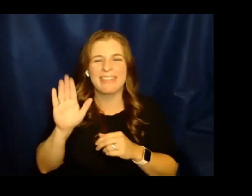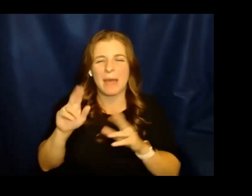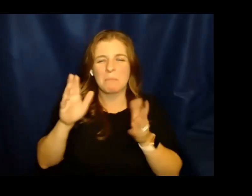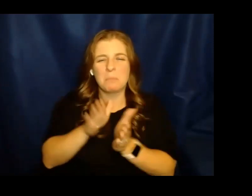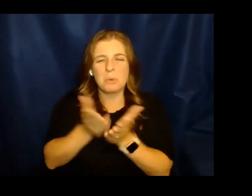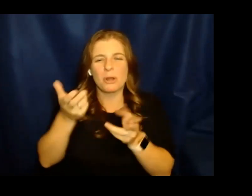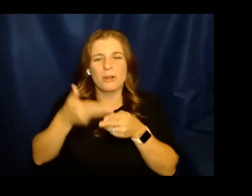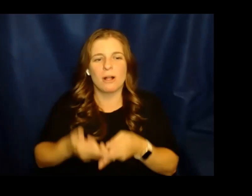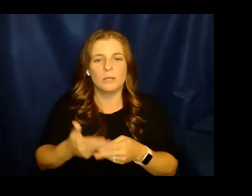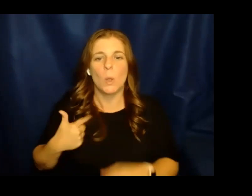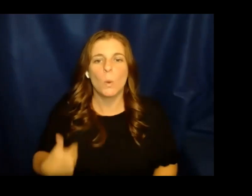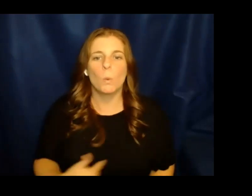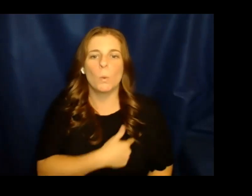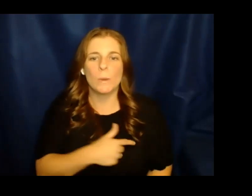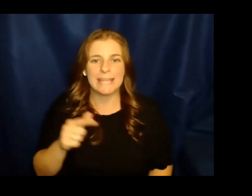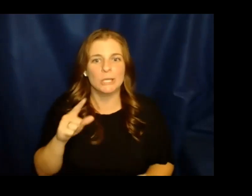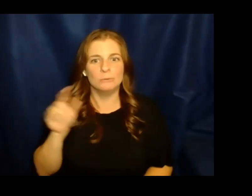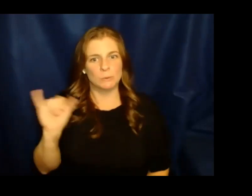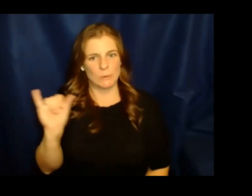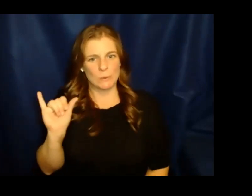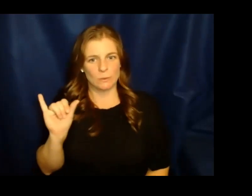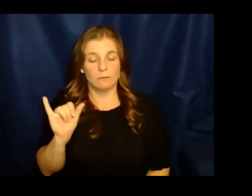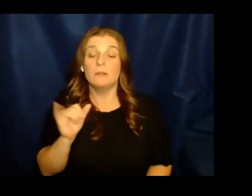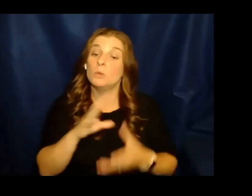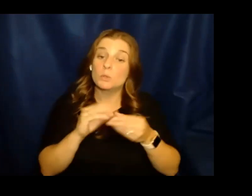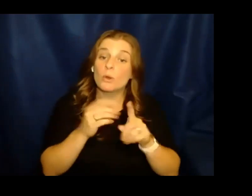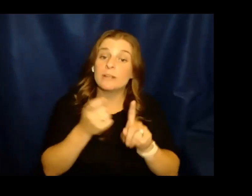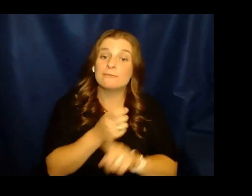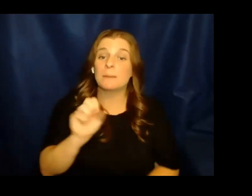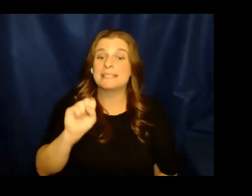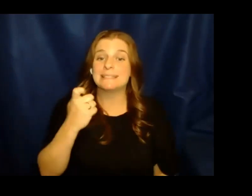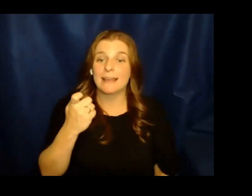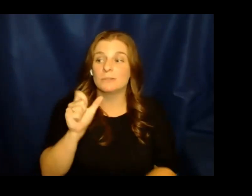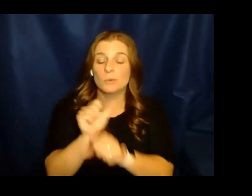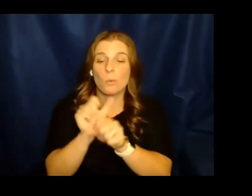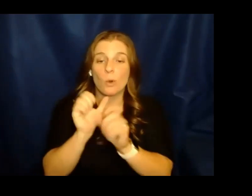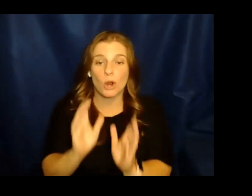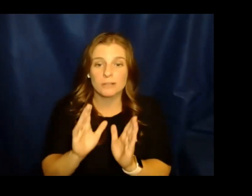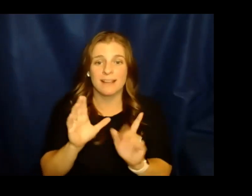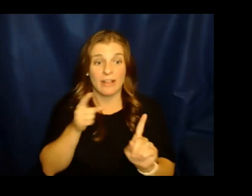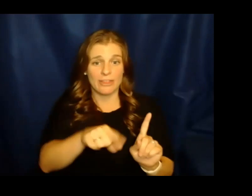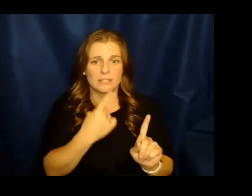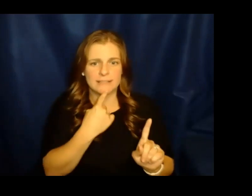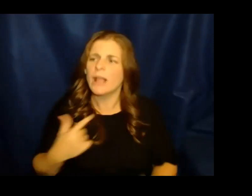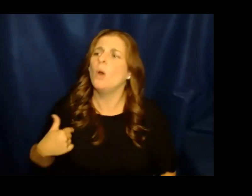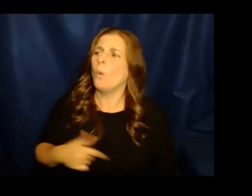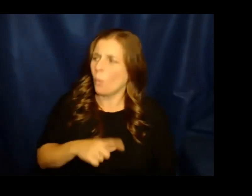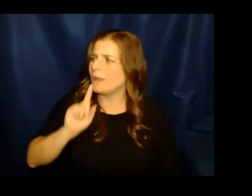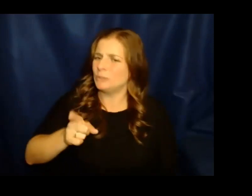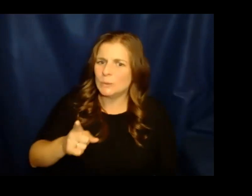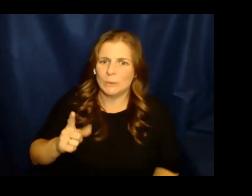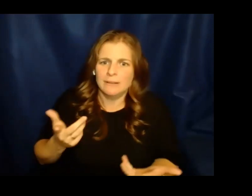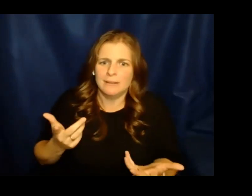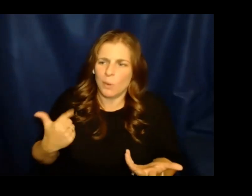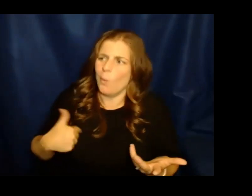collection of stories from sex workers who are saying we too are survivors of sexual violence, and why are